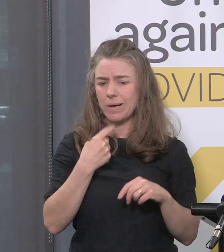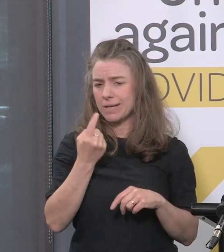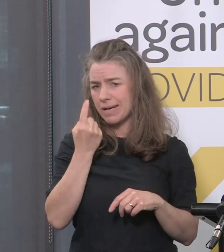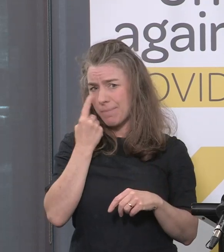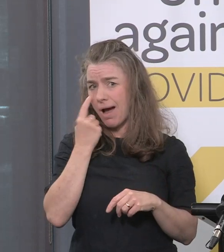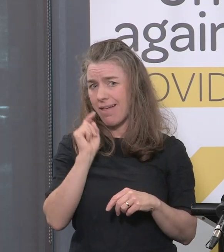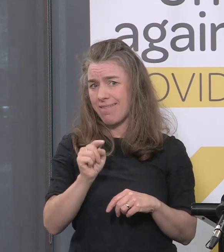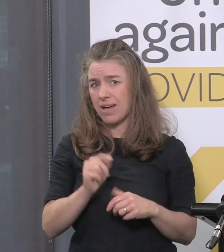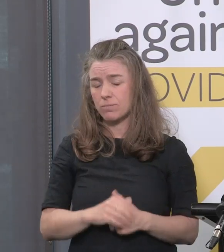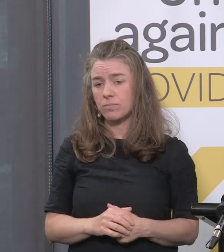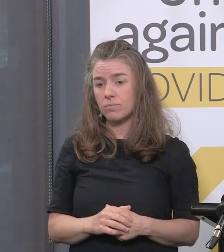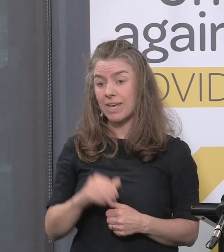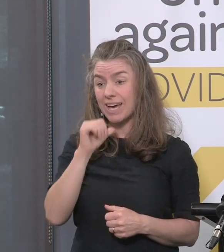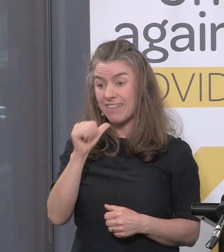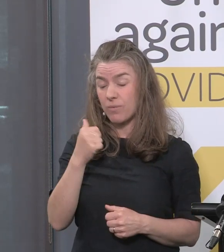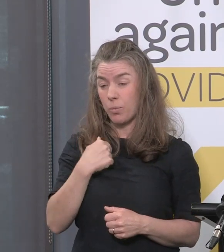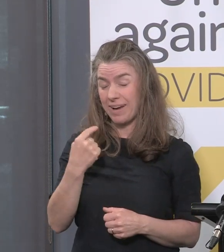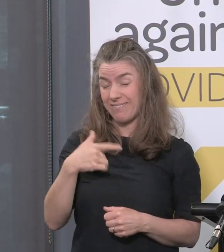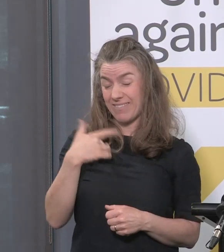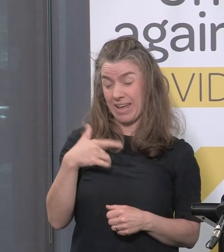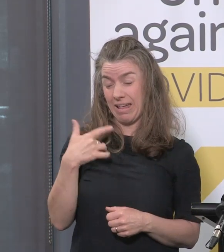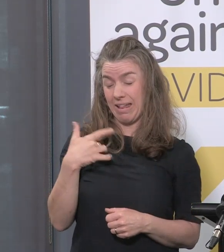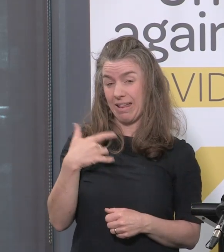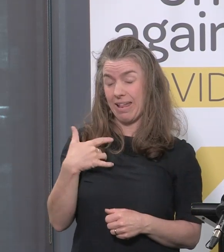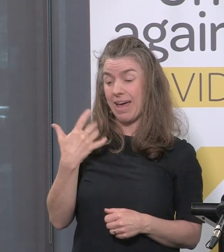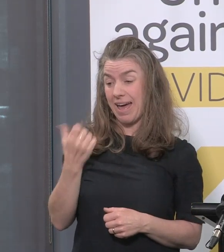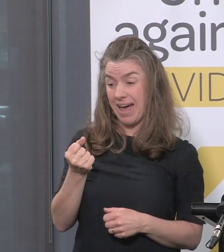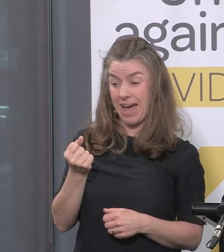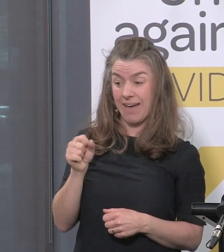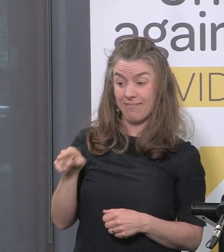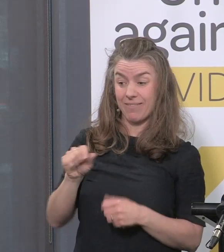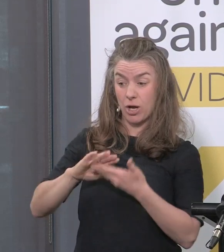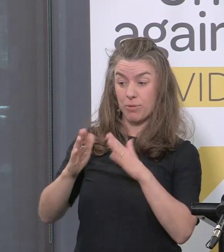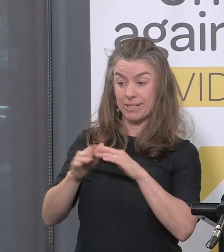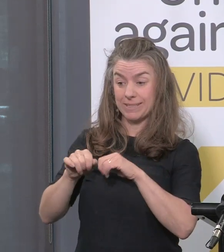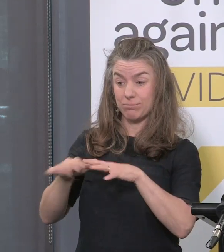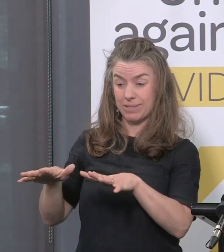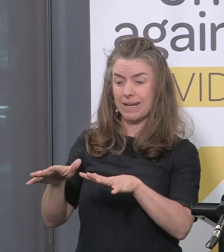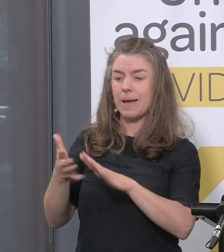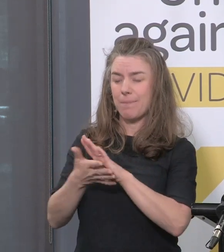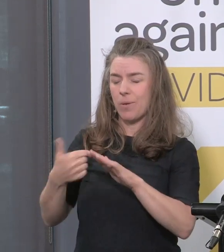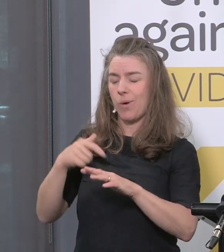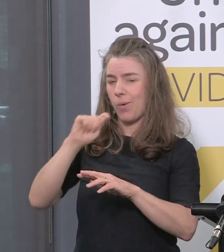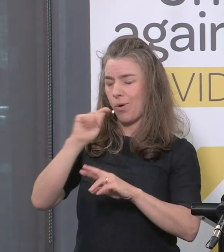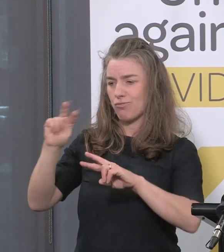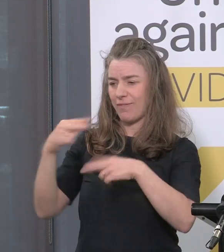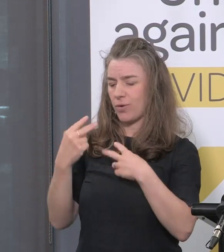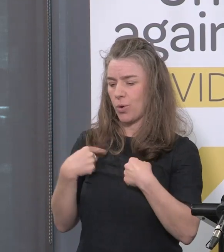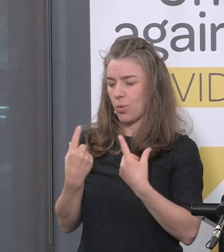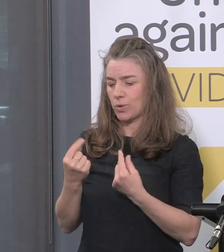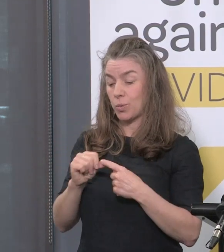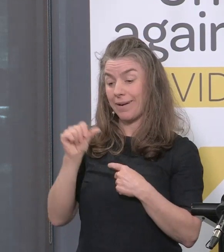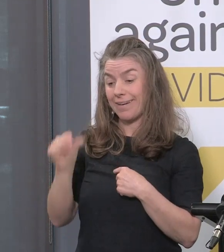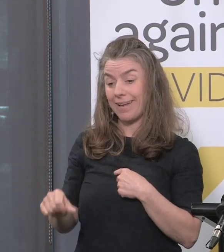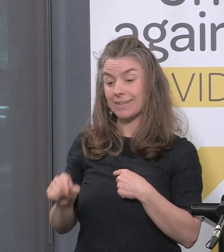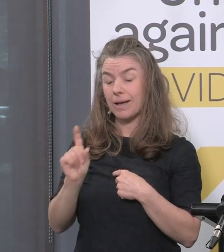I should say any hint that we have, like the canary in the mine of community spread, would lead us to think about what other measures we need to put in place.